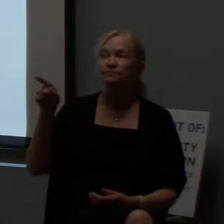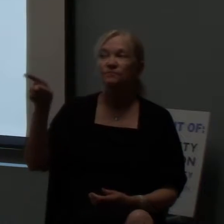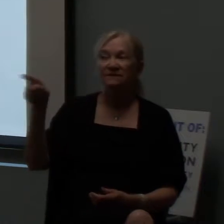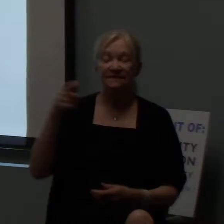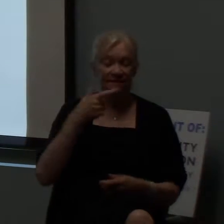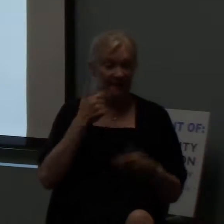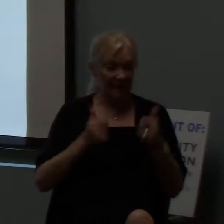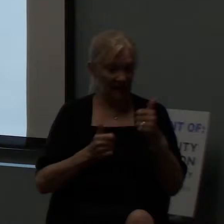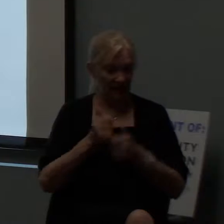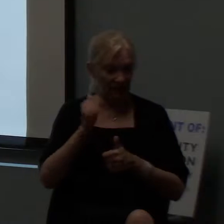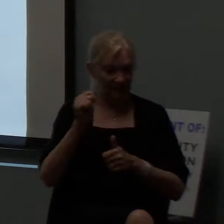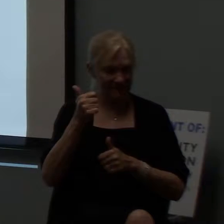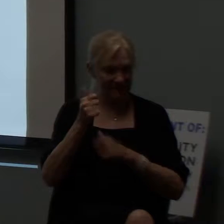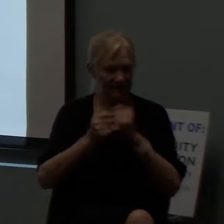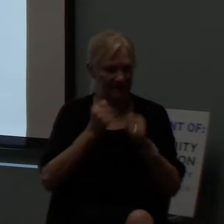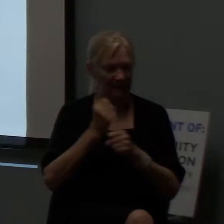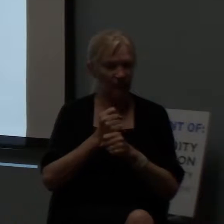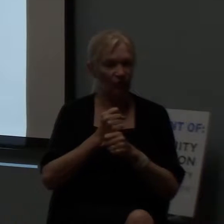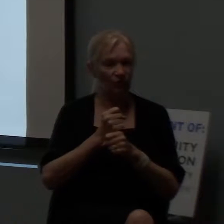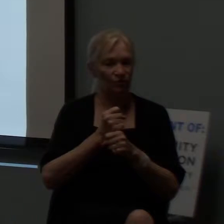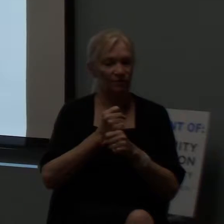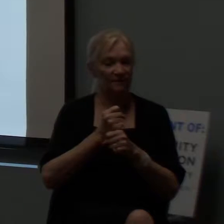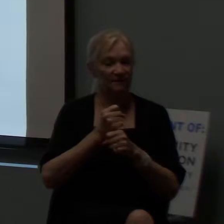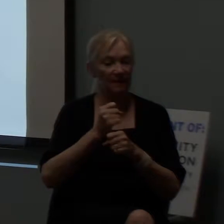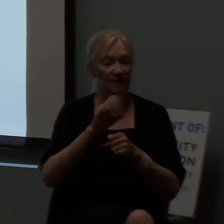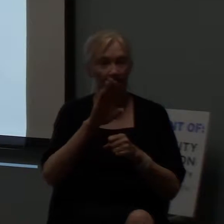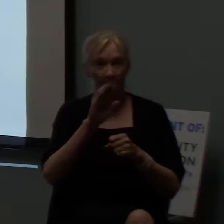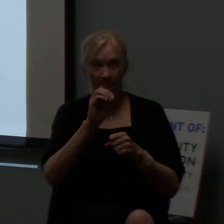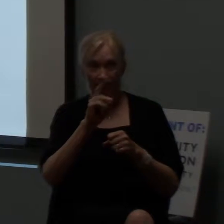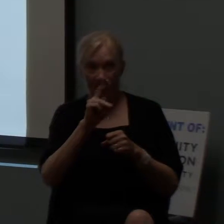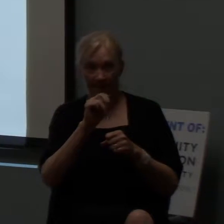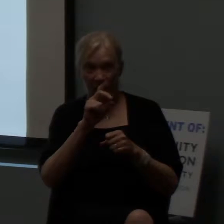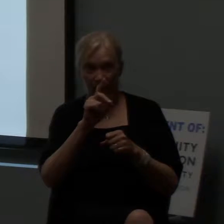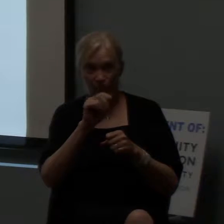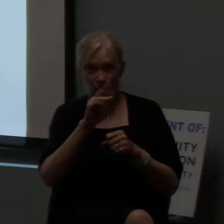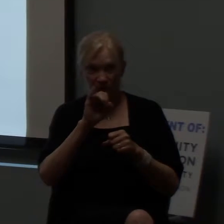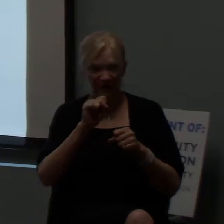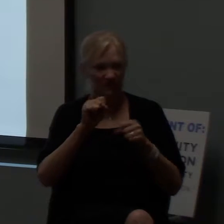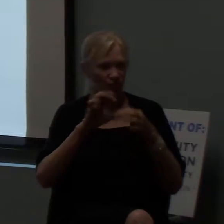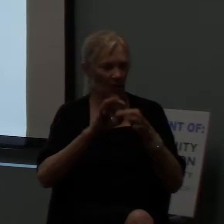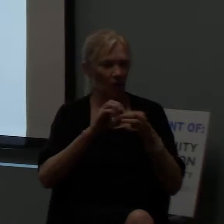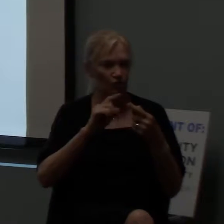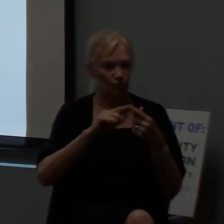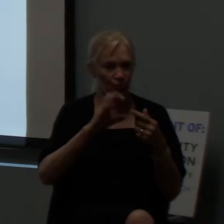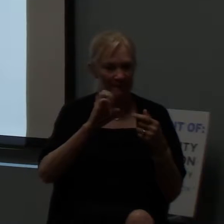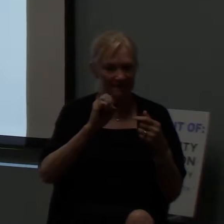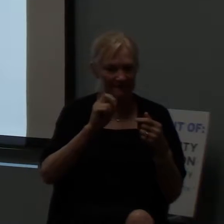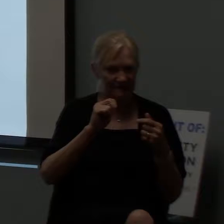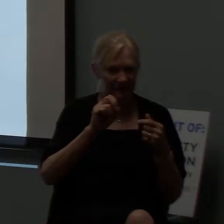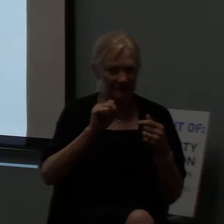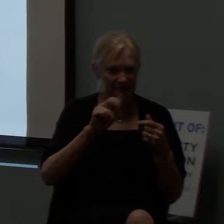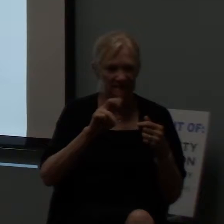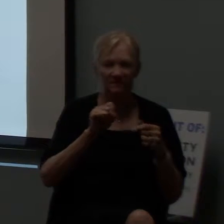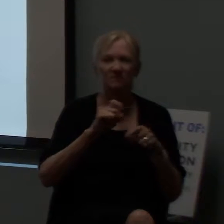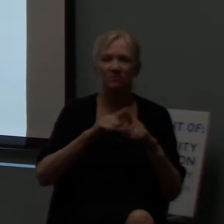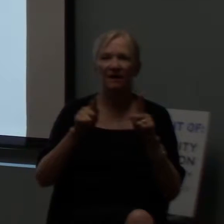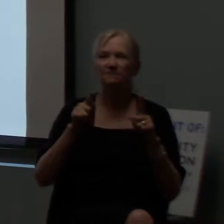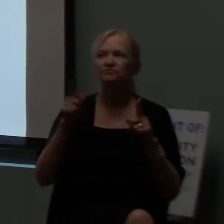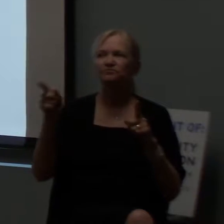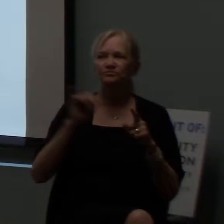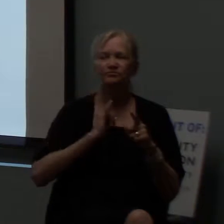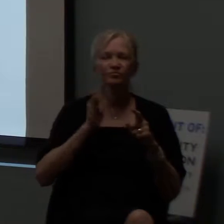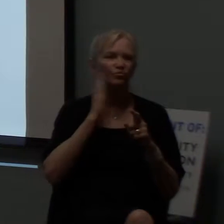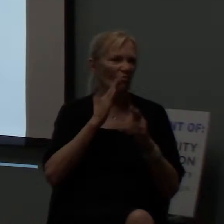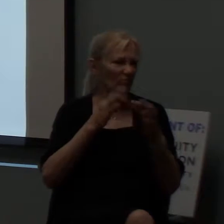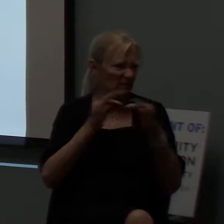So there's some process. Well, yes, every 10 years we draw the boundaries based on census, and there is no required process for that. It's just the boundaries have to